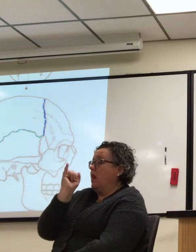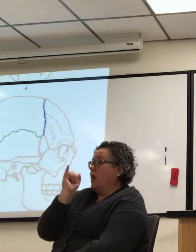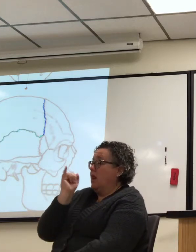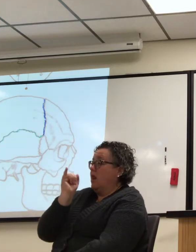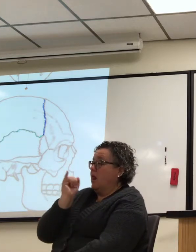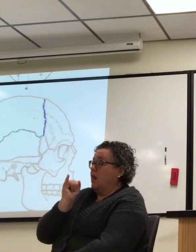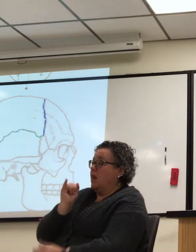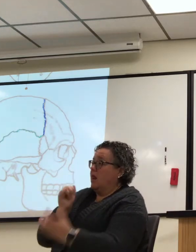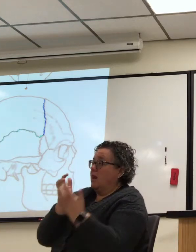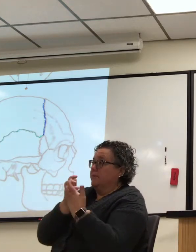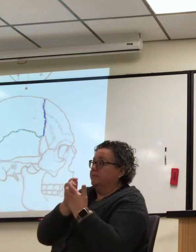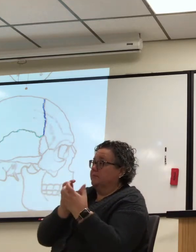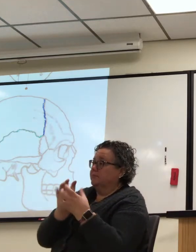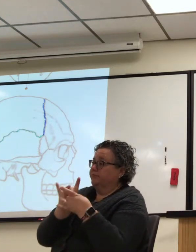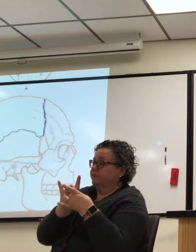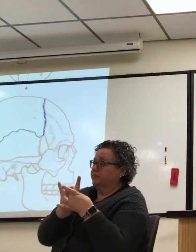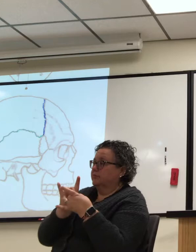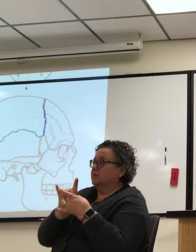And at the top,